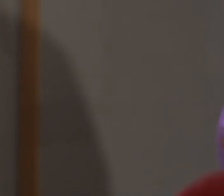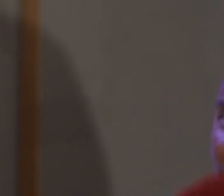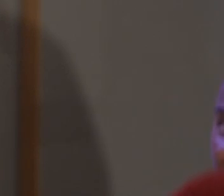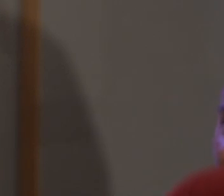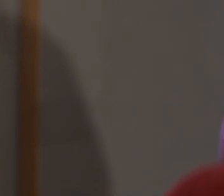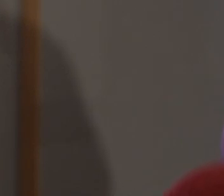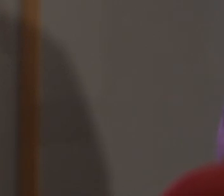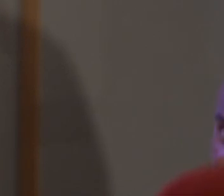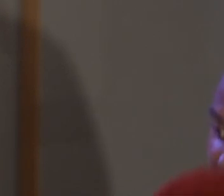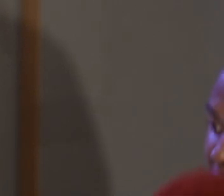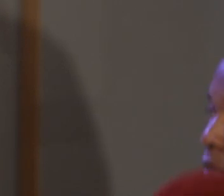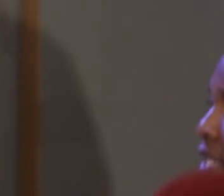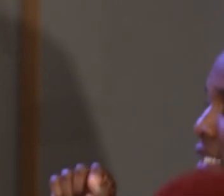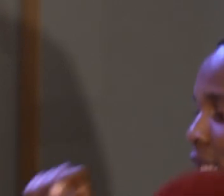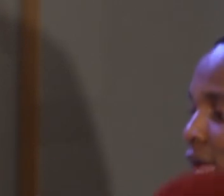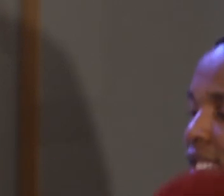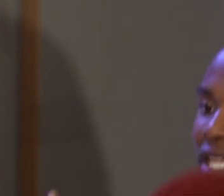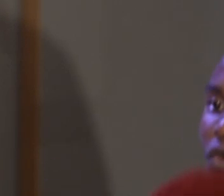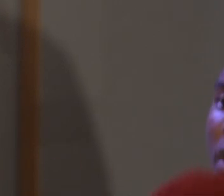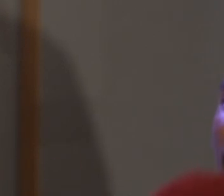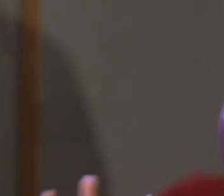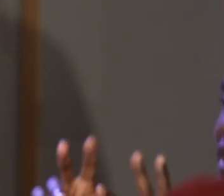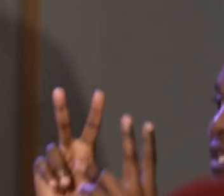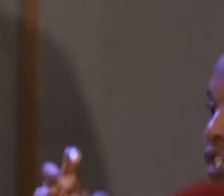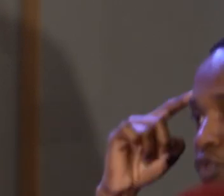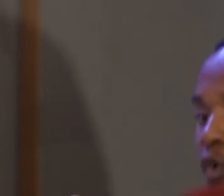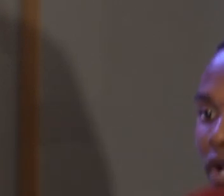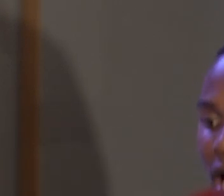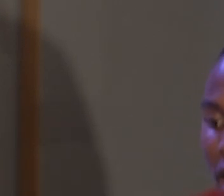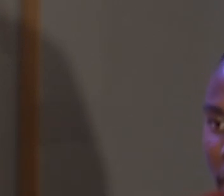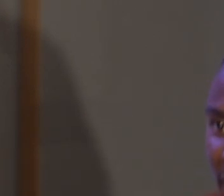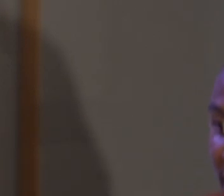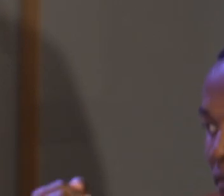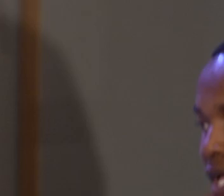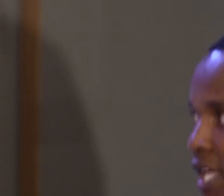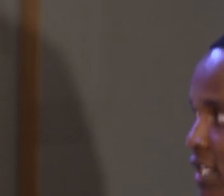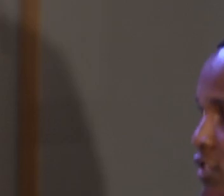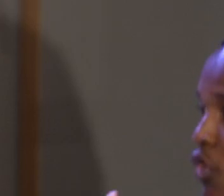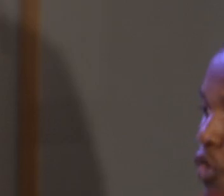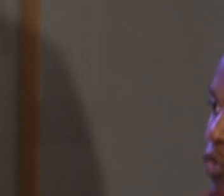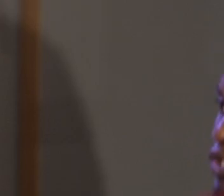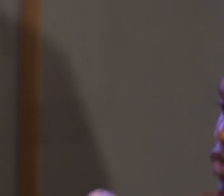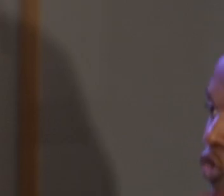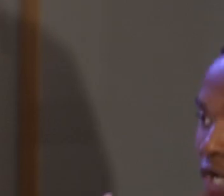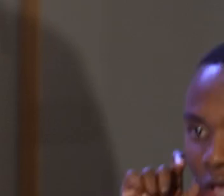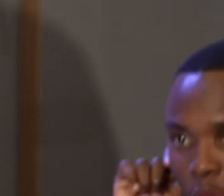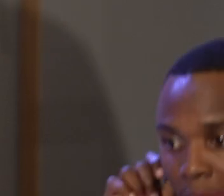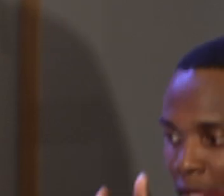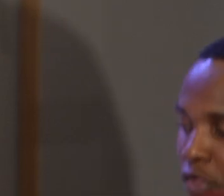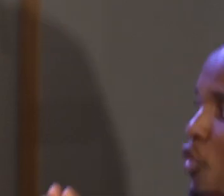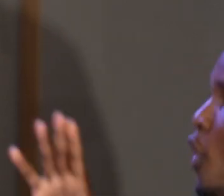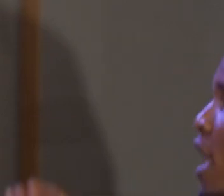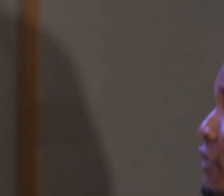differently, and that can create huge issues for companies, industries, that not only have to comply through Africa,